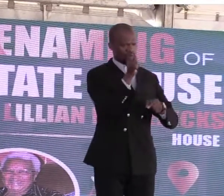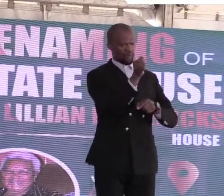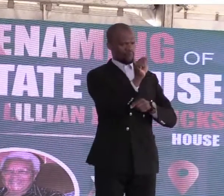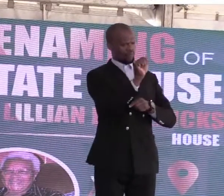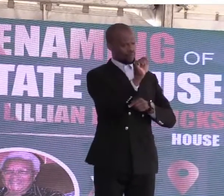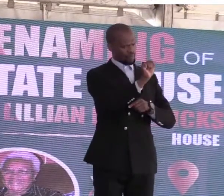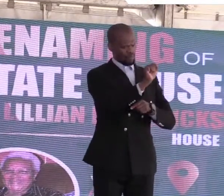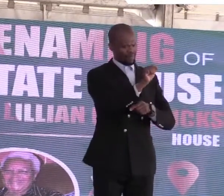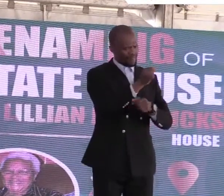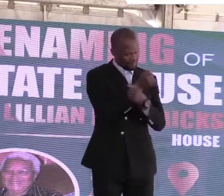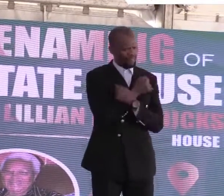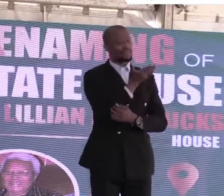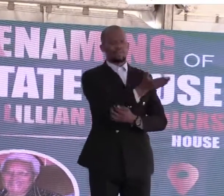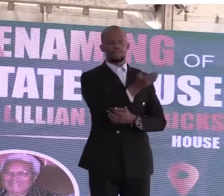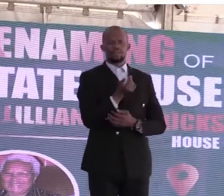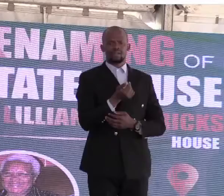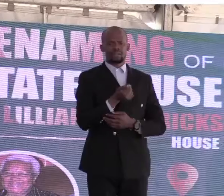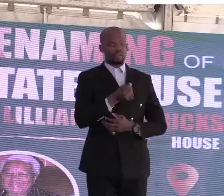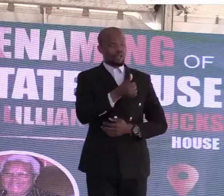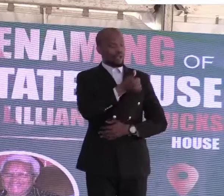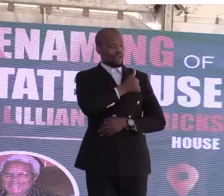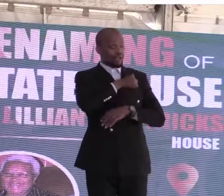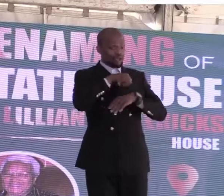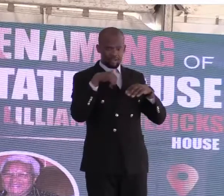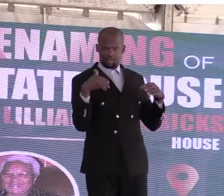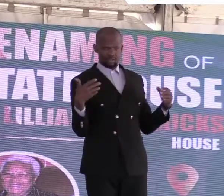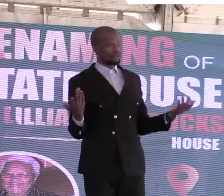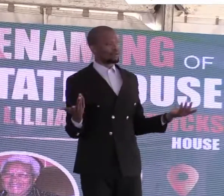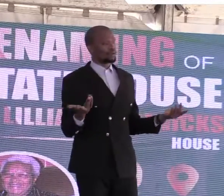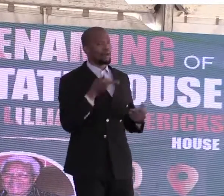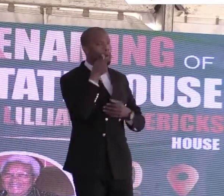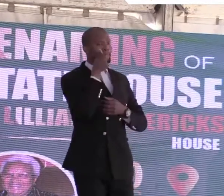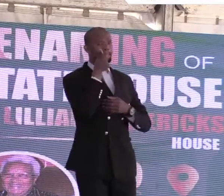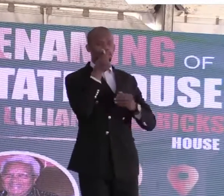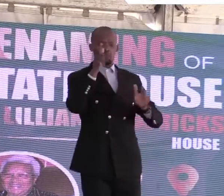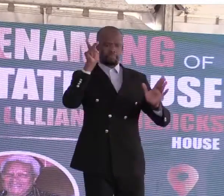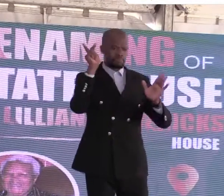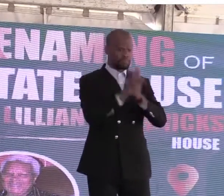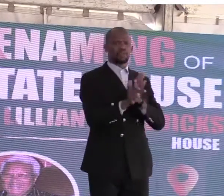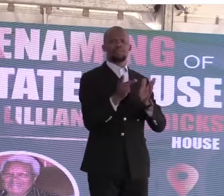her. Unfortunately, the men are our murderers.